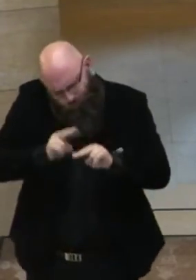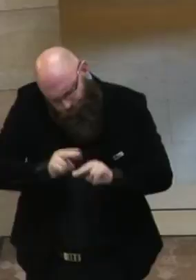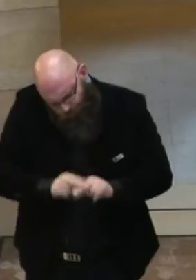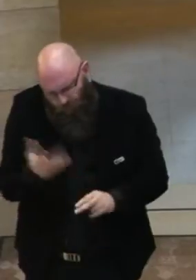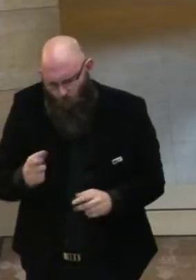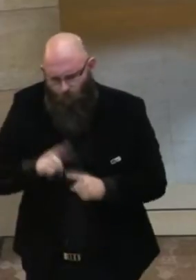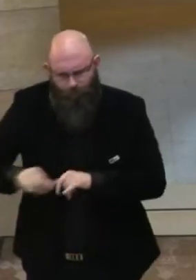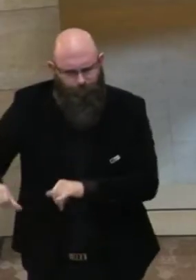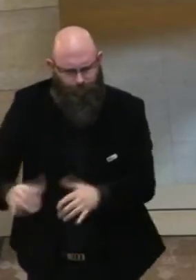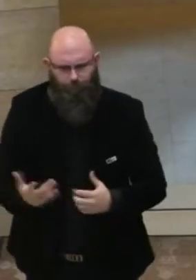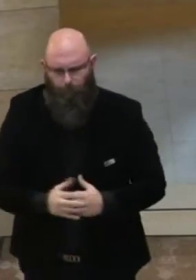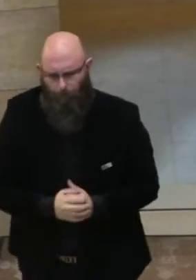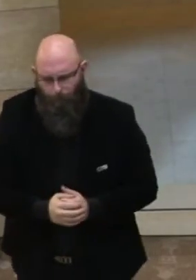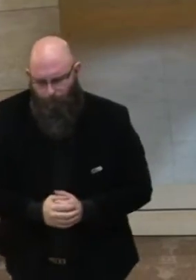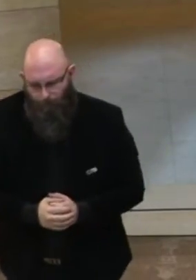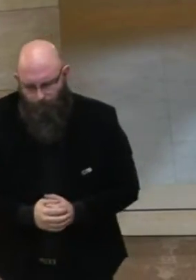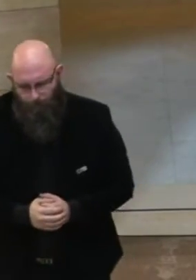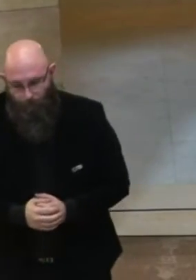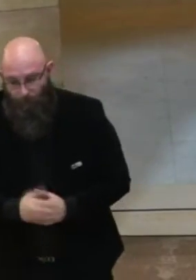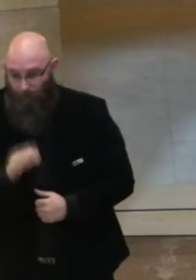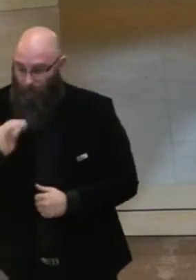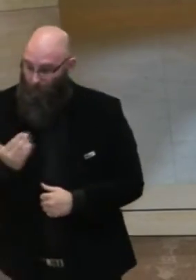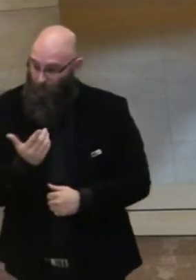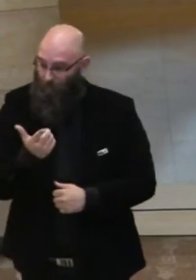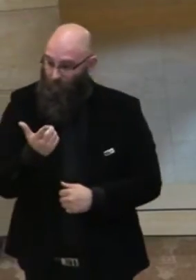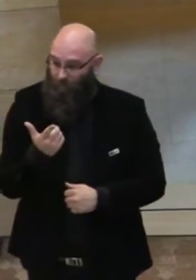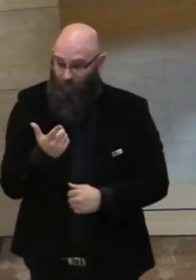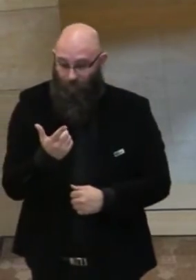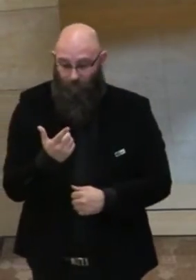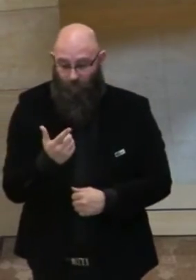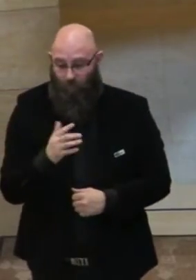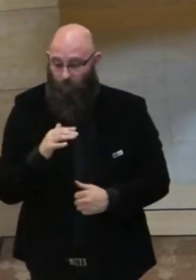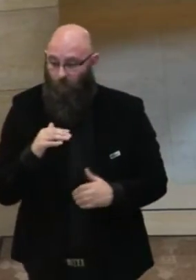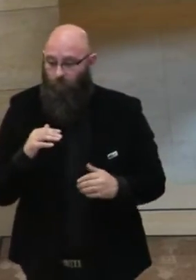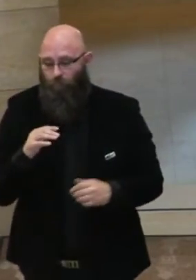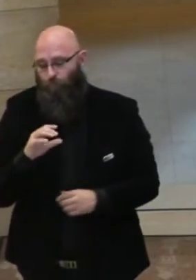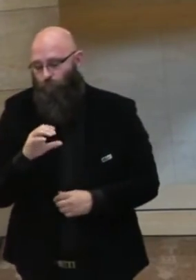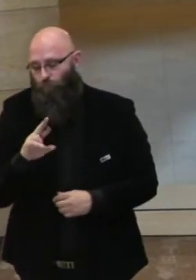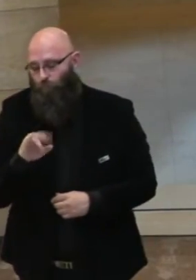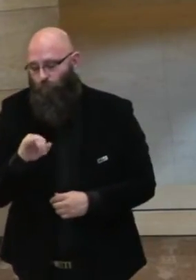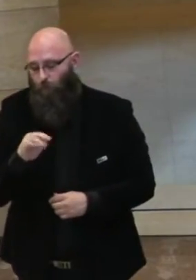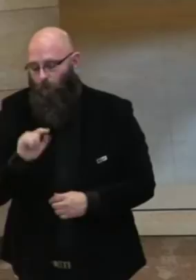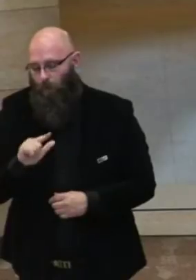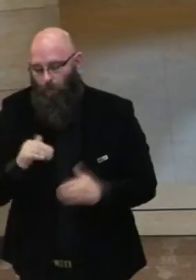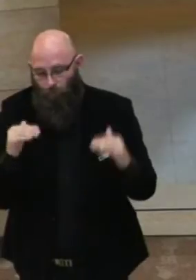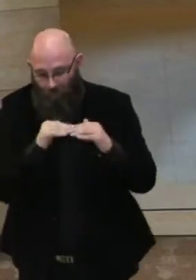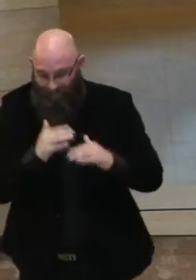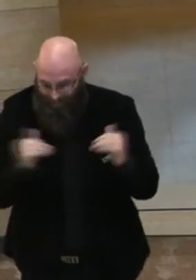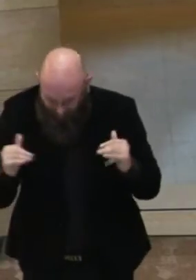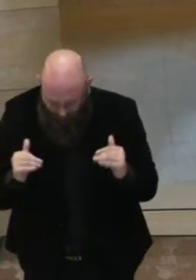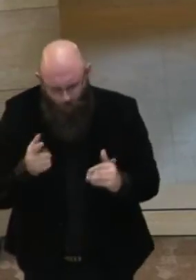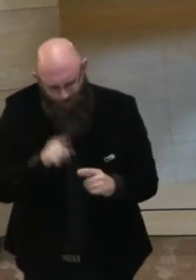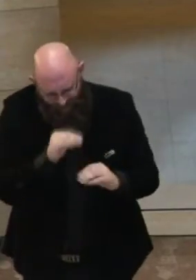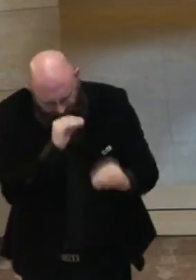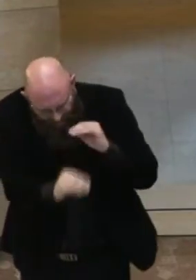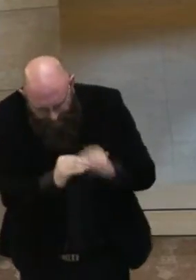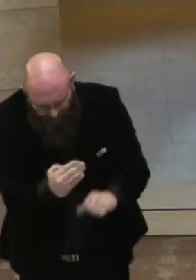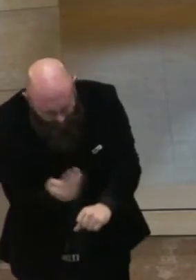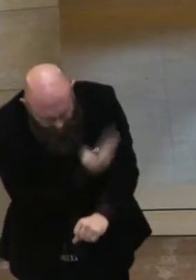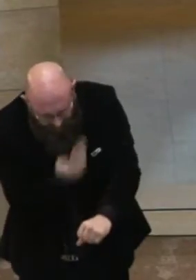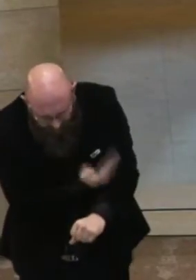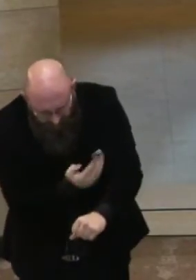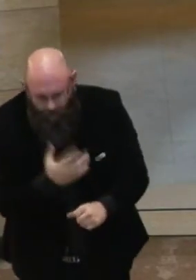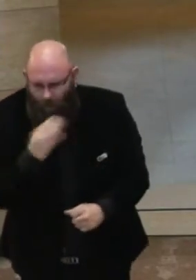In order to fix our broken criminal justice system, we need to repeal prohibition and the racist war